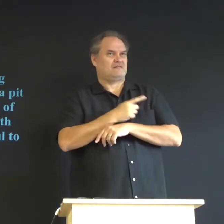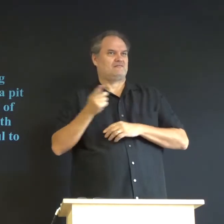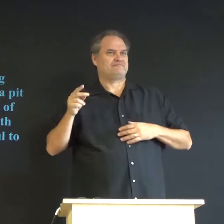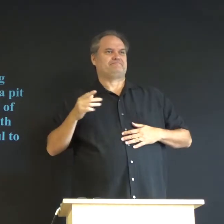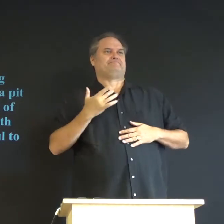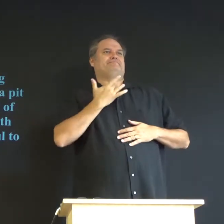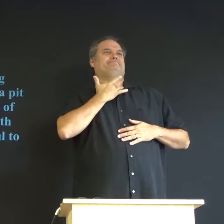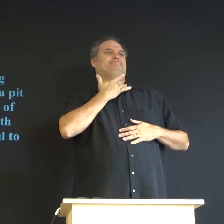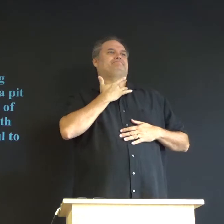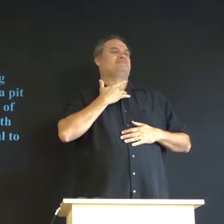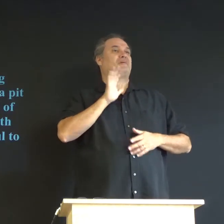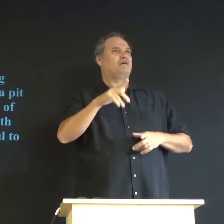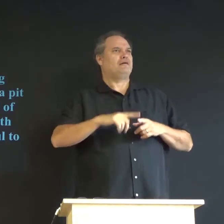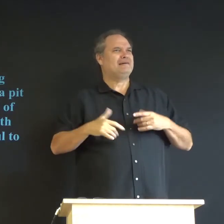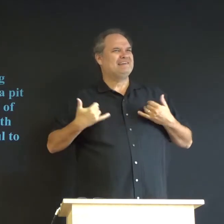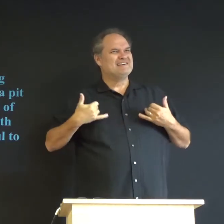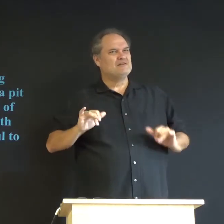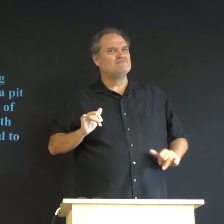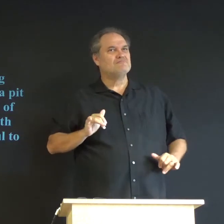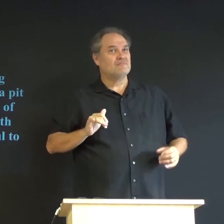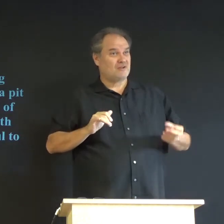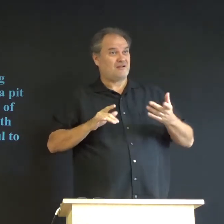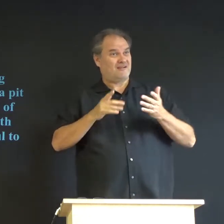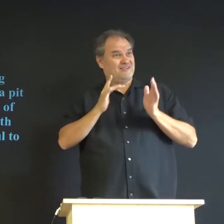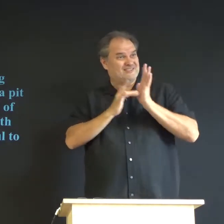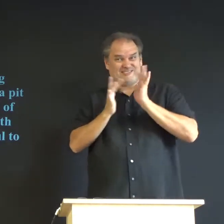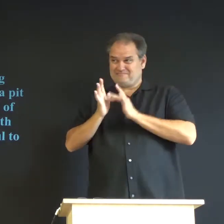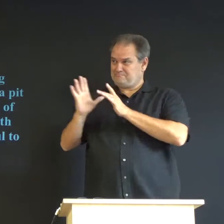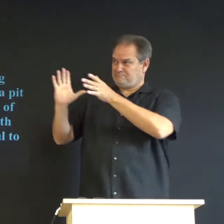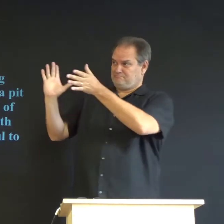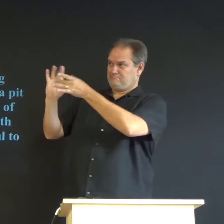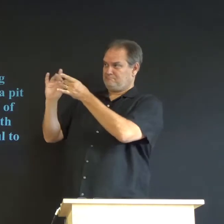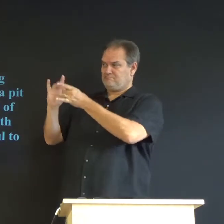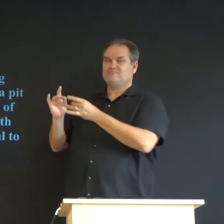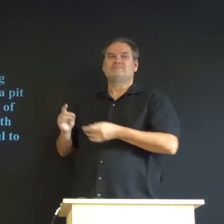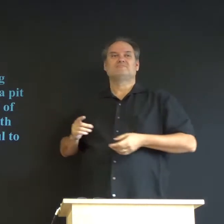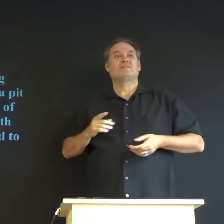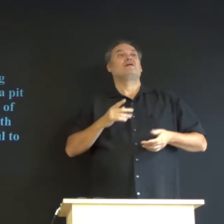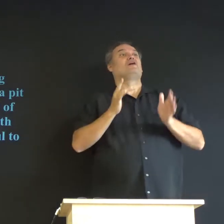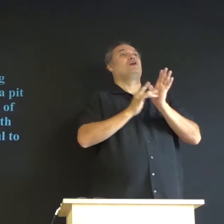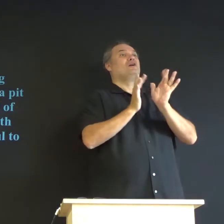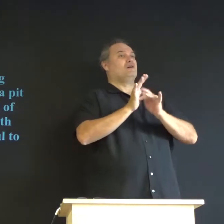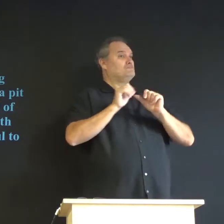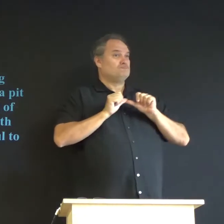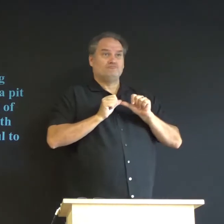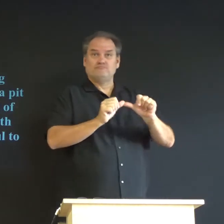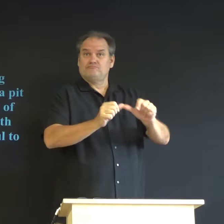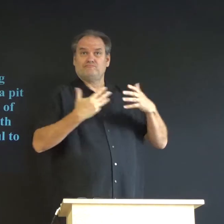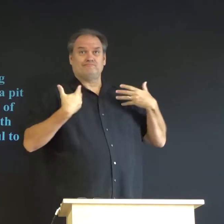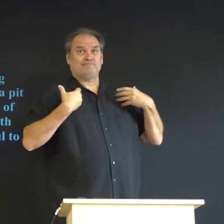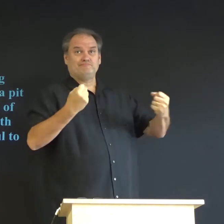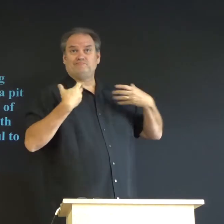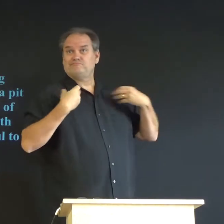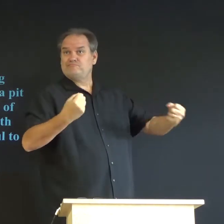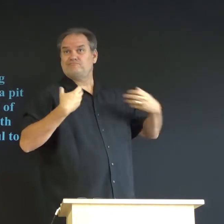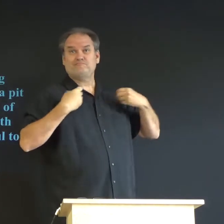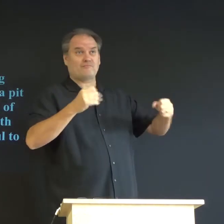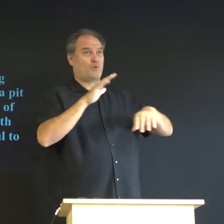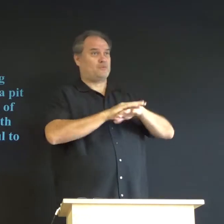And they wouldn't allow them to do good. And Jesus said, you can do good on the Sabbath. Continue